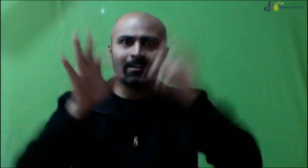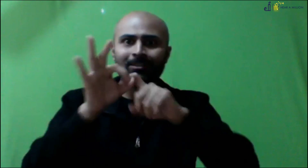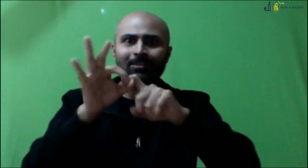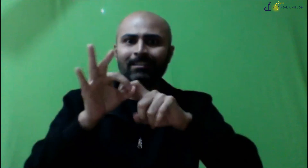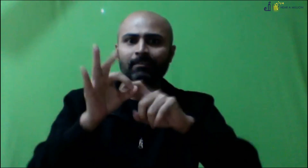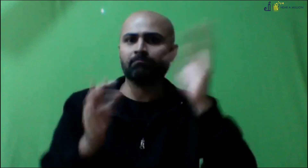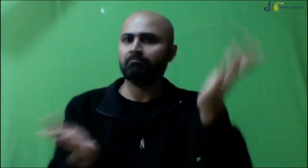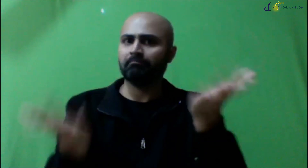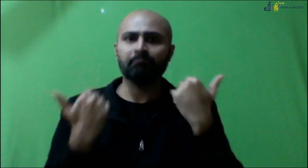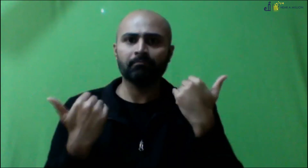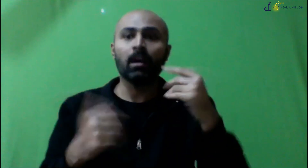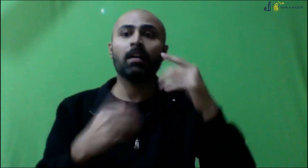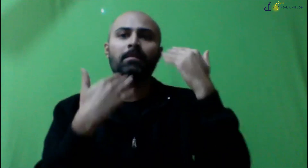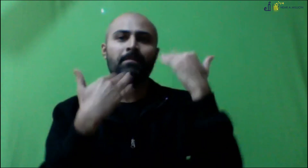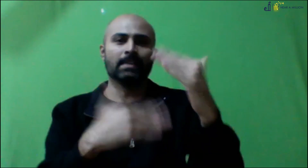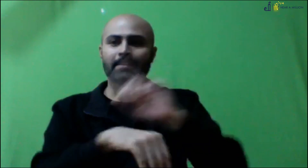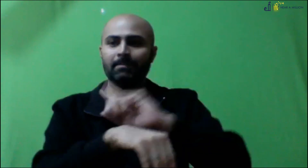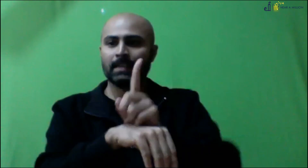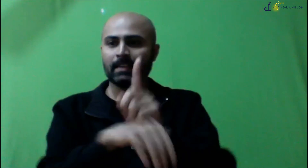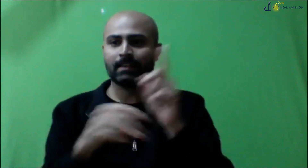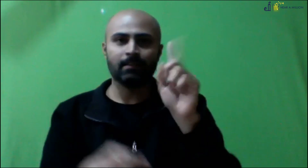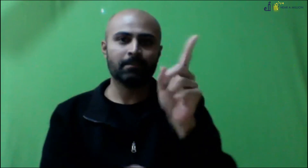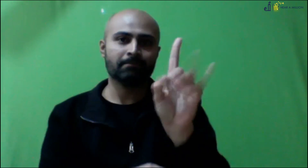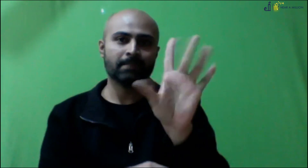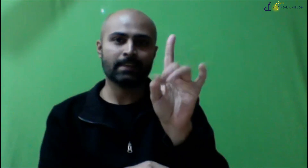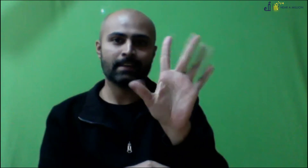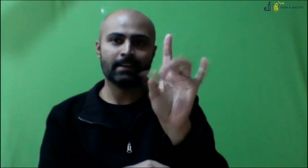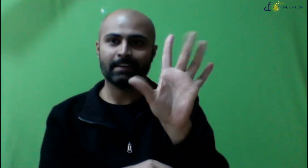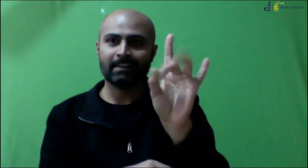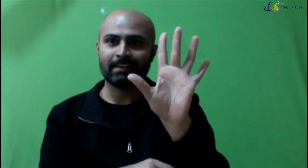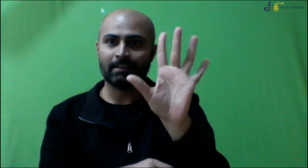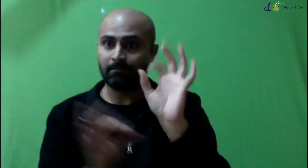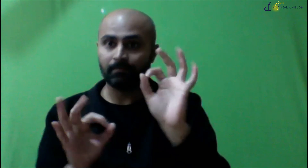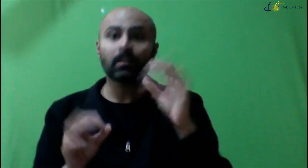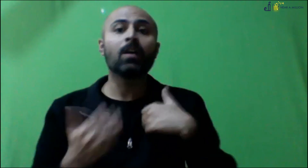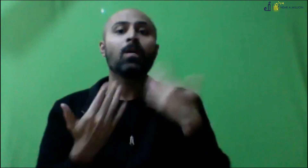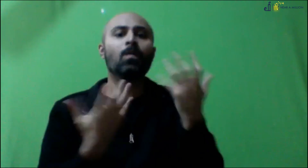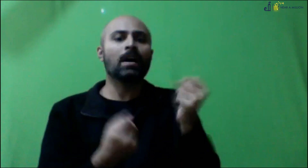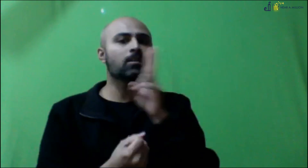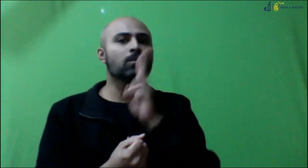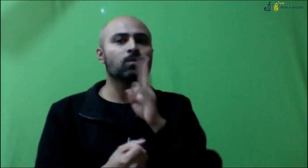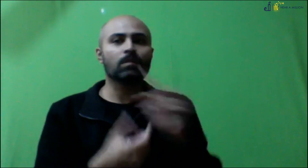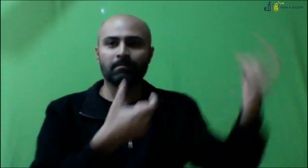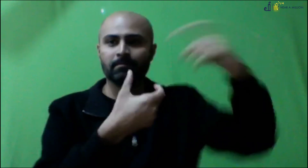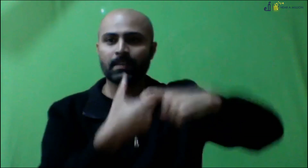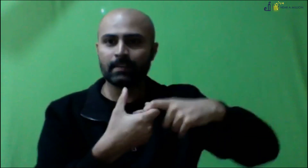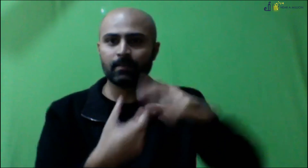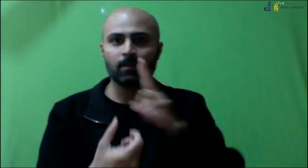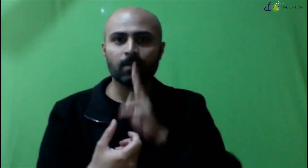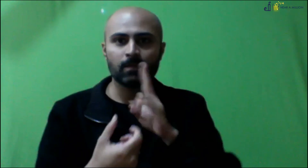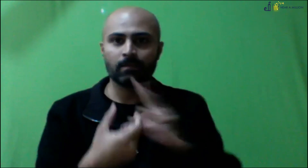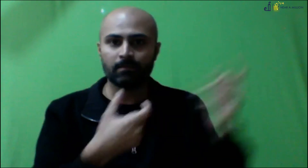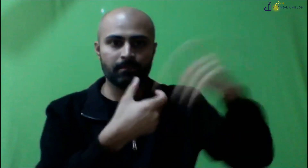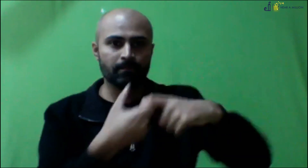So if you have any doubts, if you have any query, you can go ahead, but we have 15 minutes only for the question and answer session.